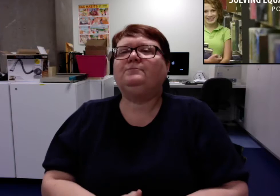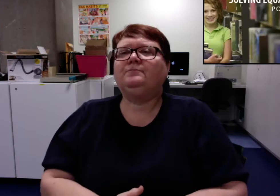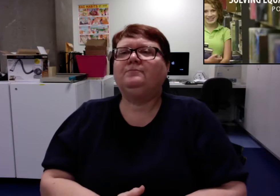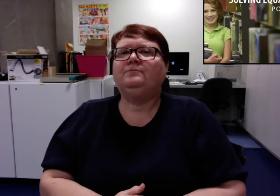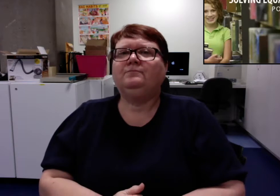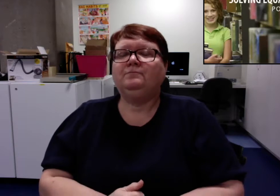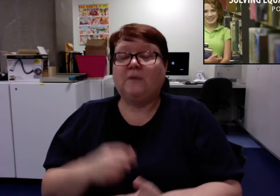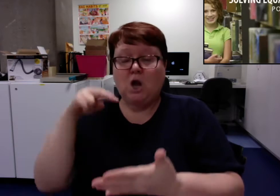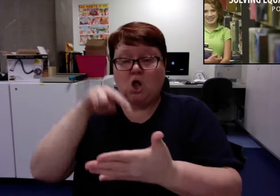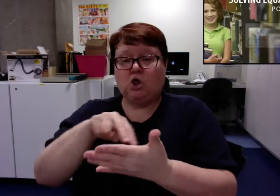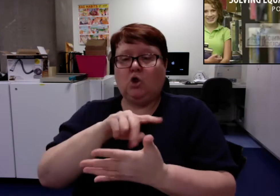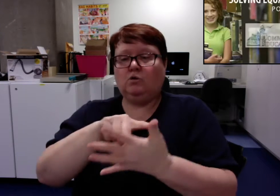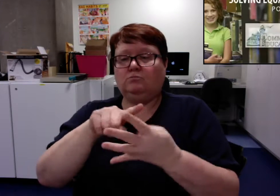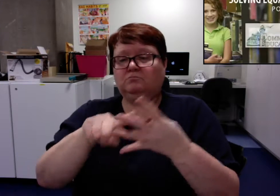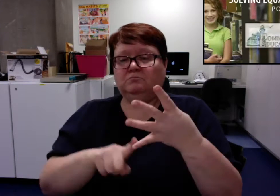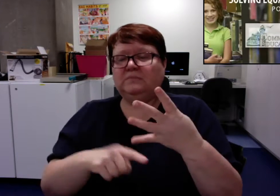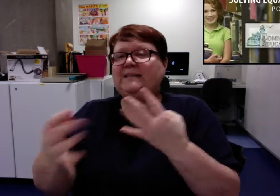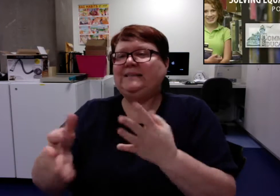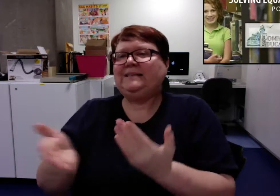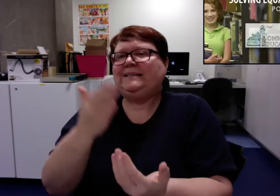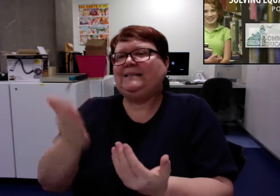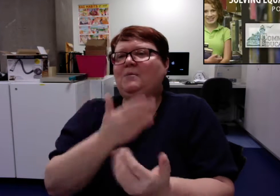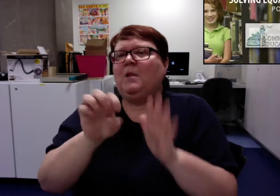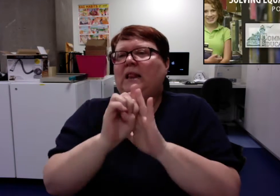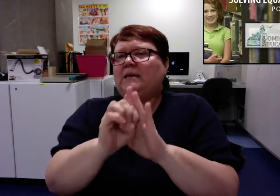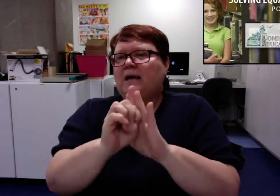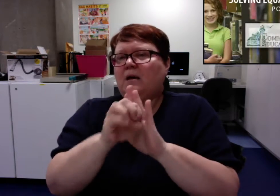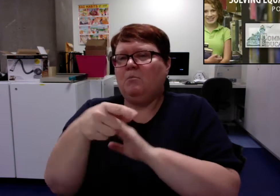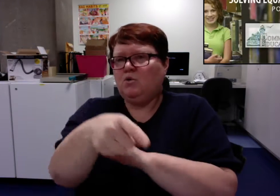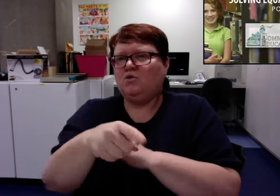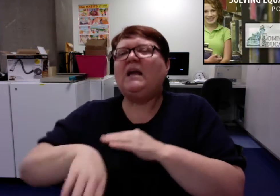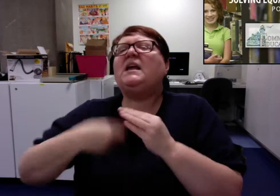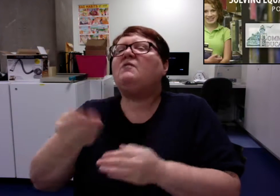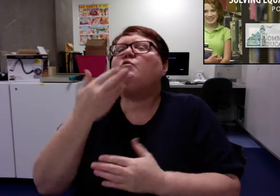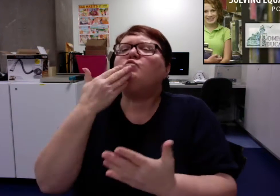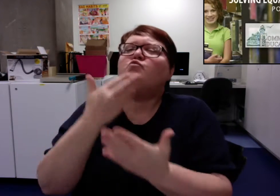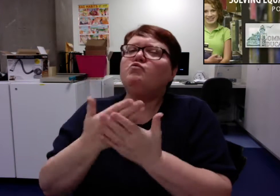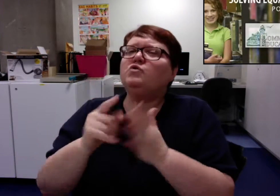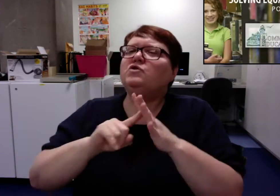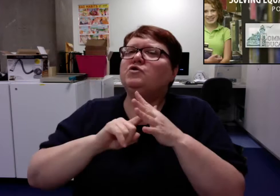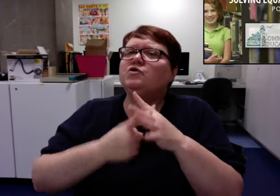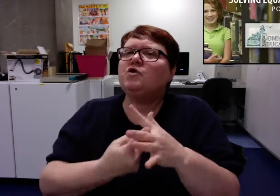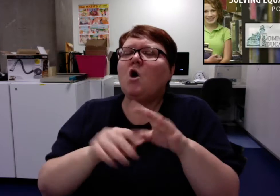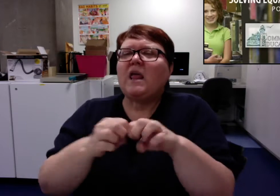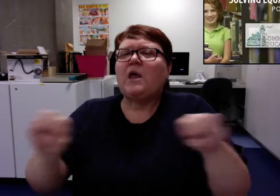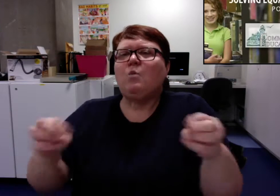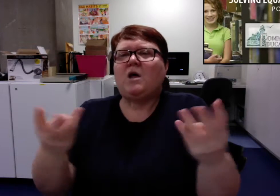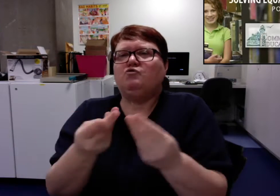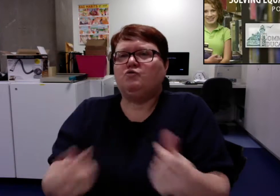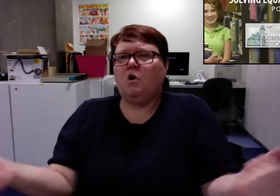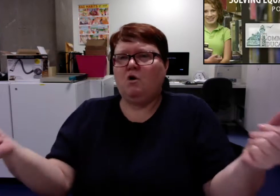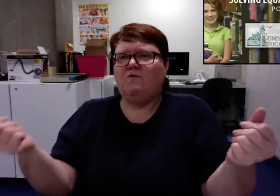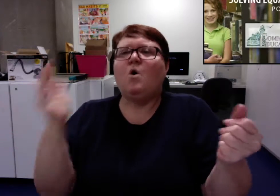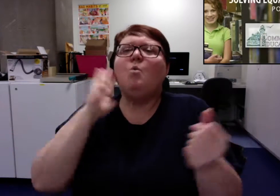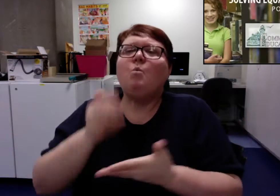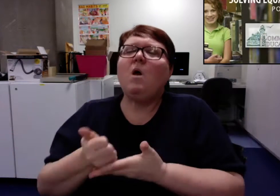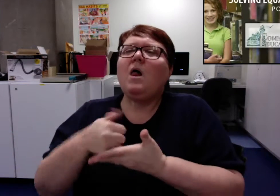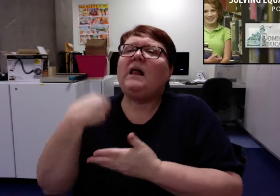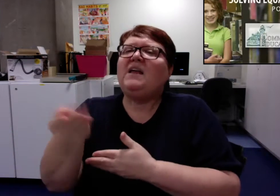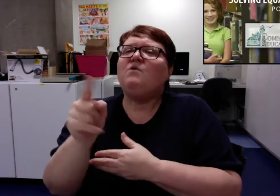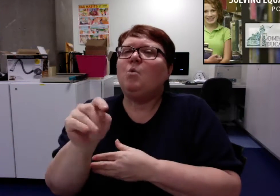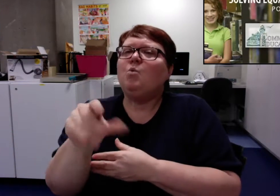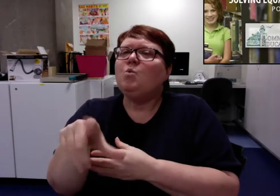Equations podcast, brought to you by the Enrichment Division of White Lake Area Community Education. We want